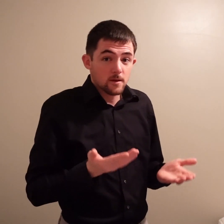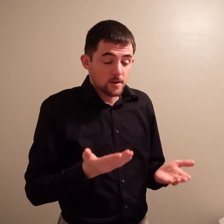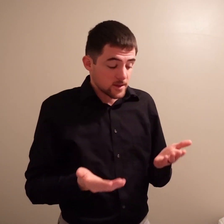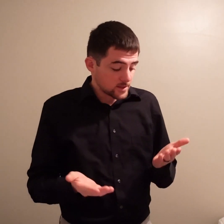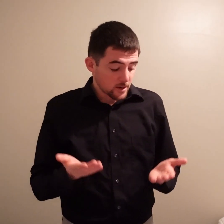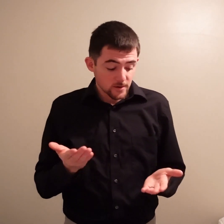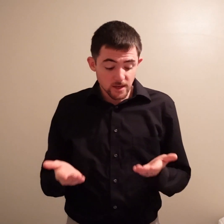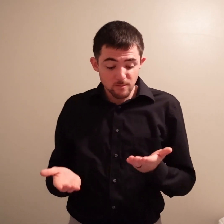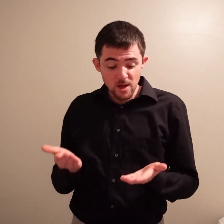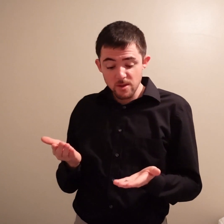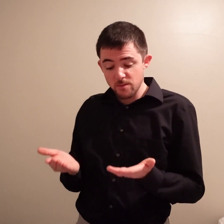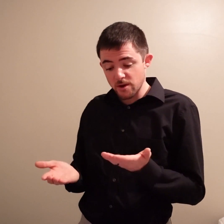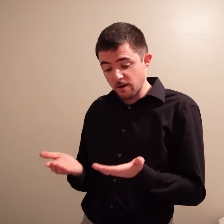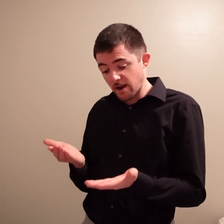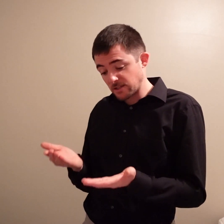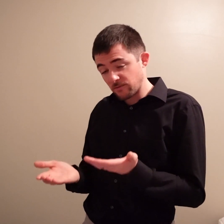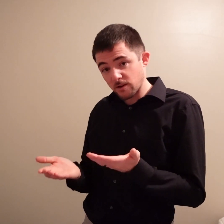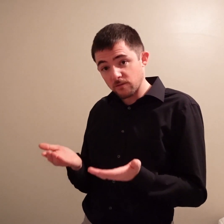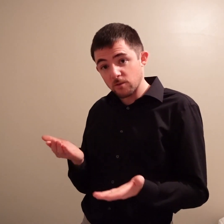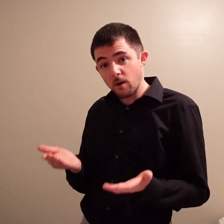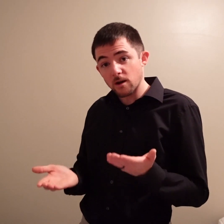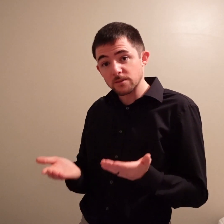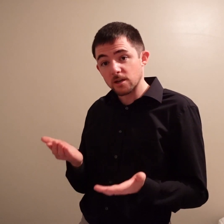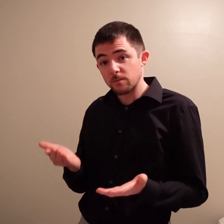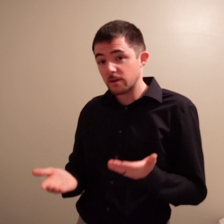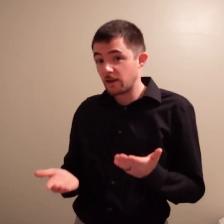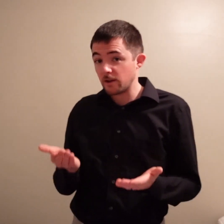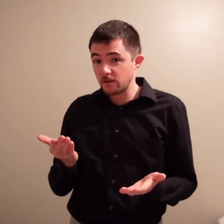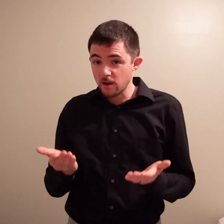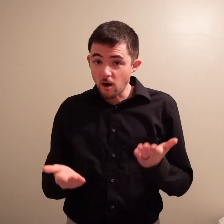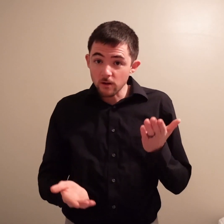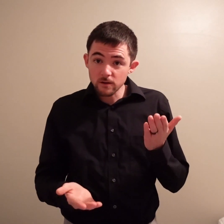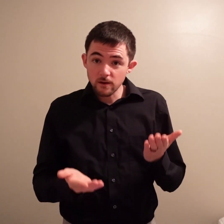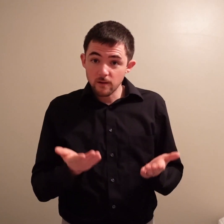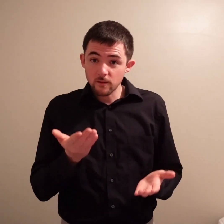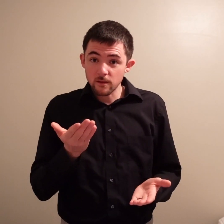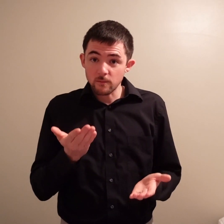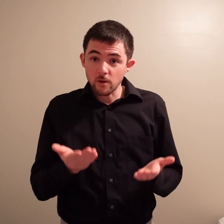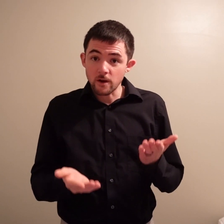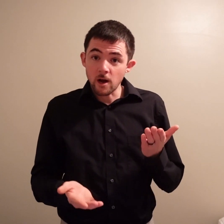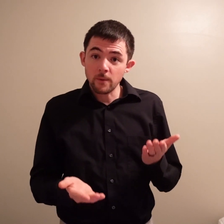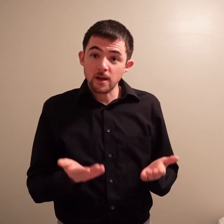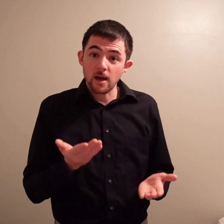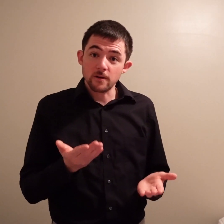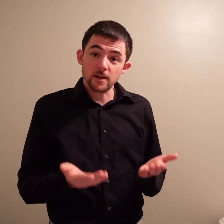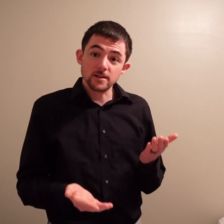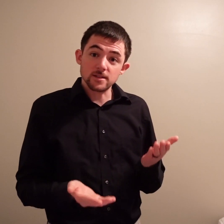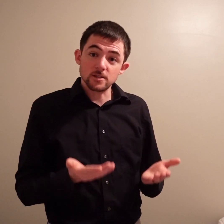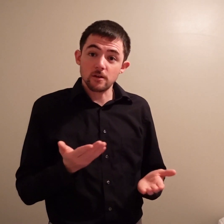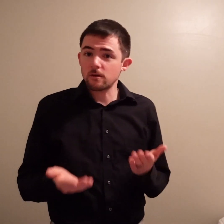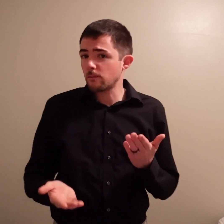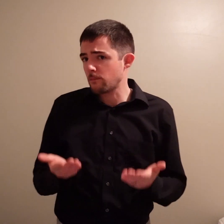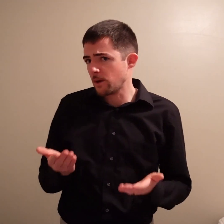This is how you sign maybe. Bring your hands in front of you, palms up, and alternate them going up and down against each other.